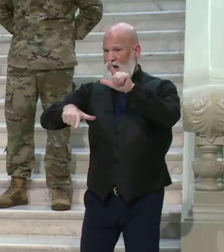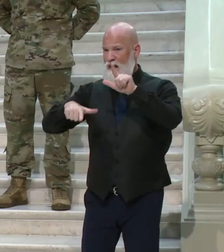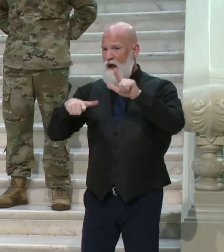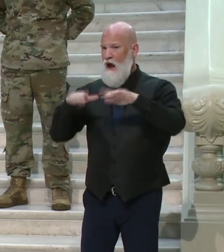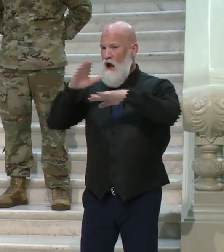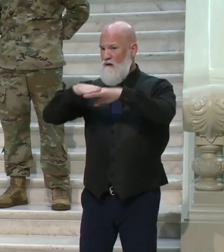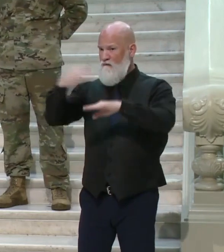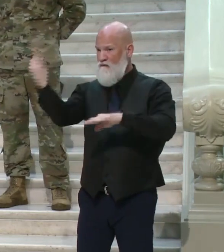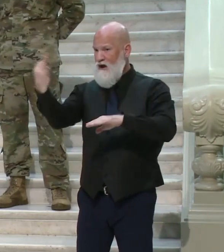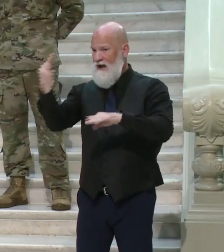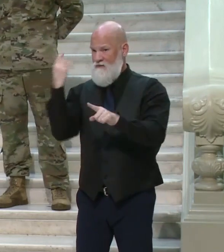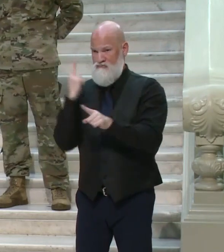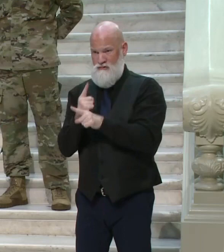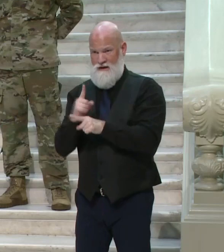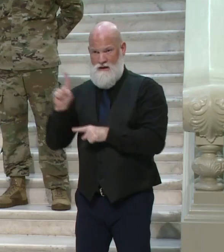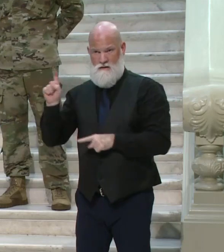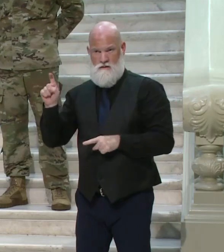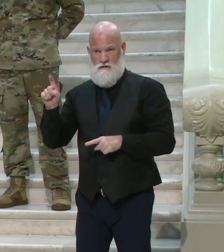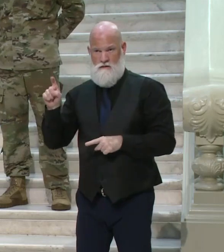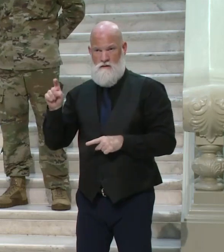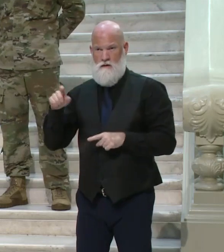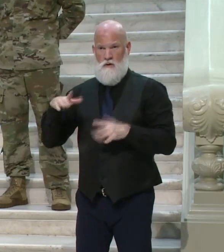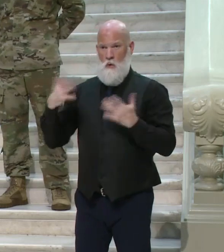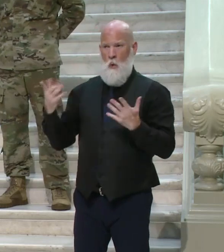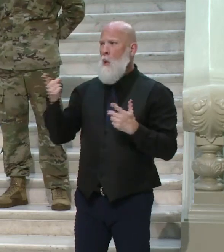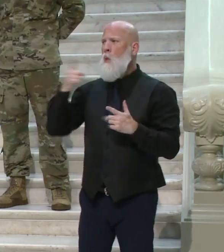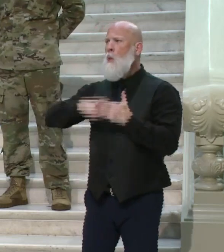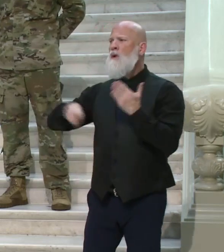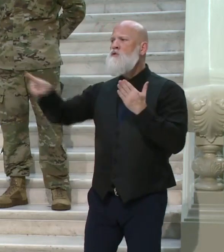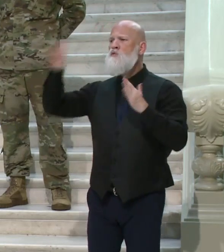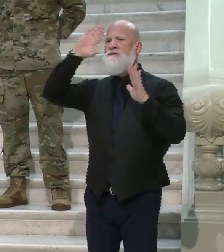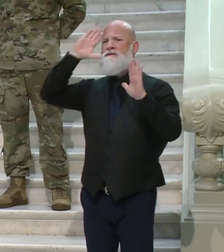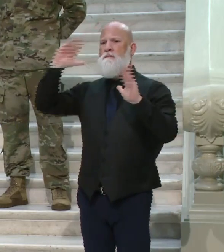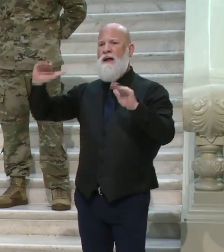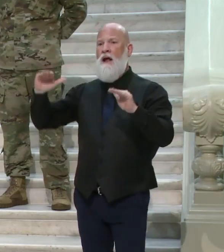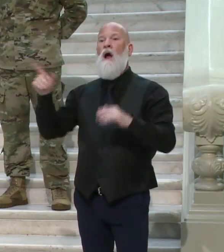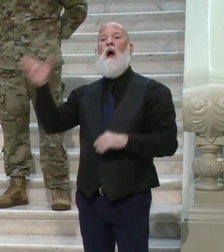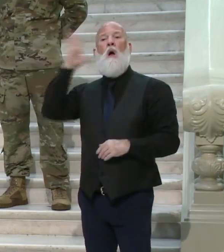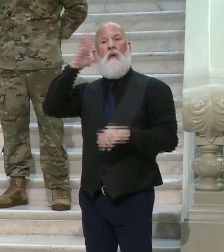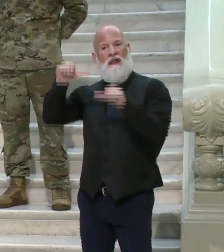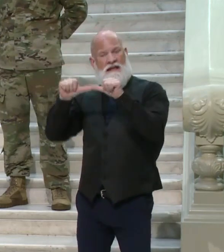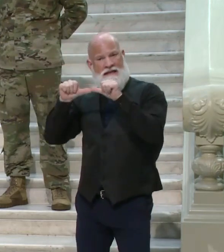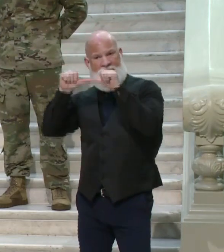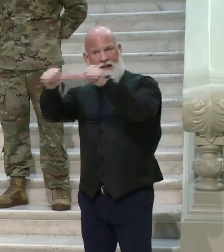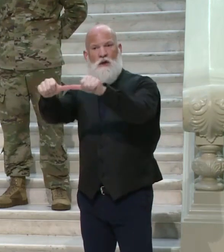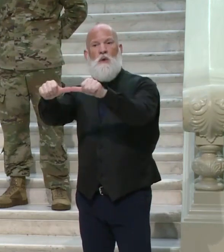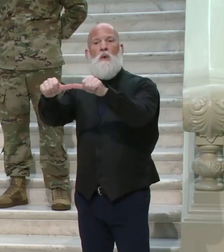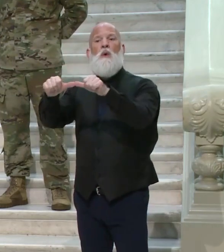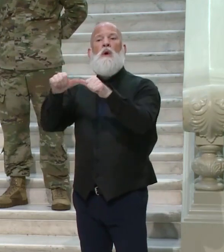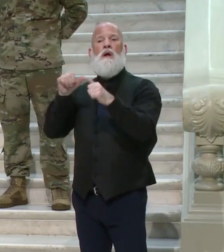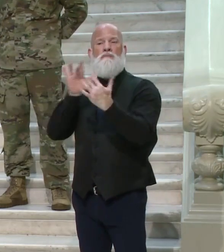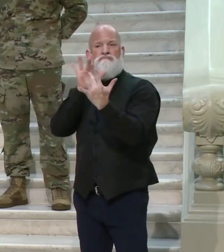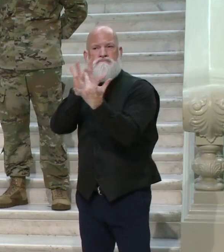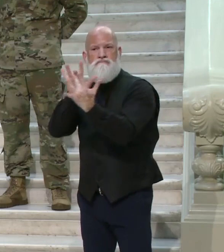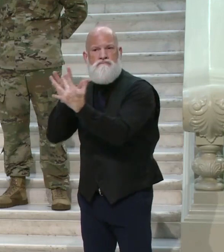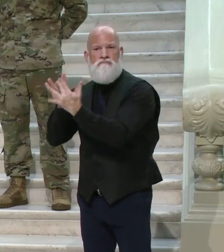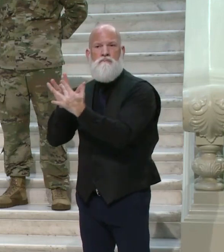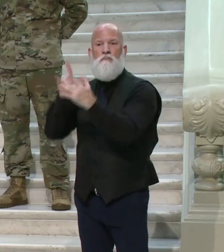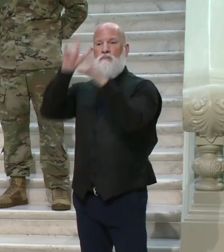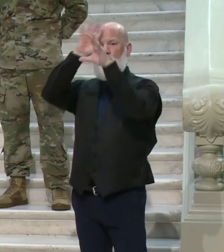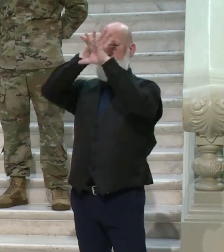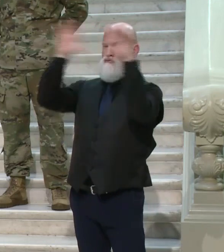behave, and what should they comply with? Well, we're going to continue to stay in contact with the White House and the guidance